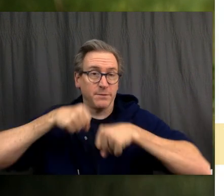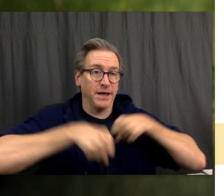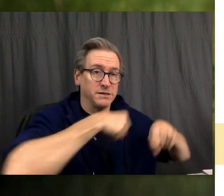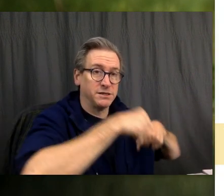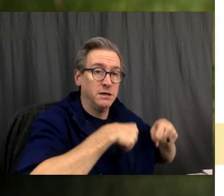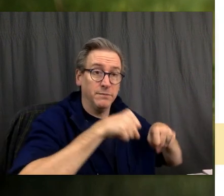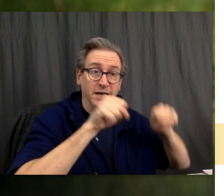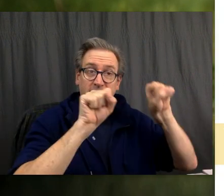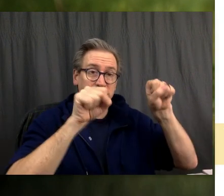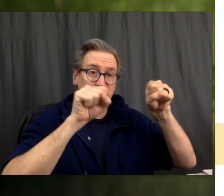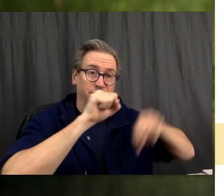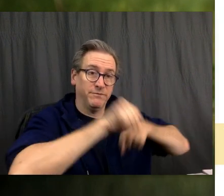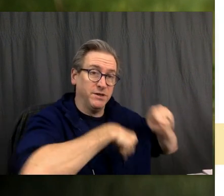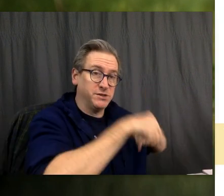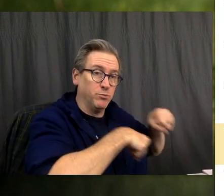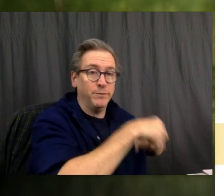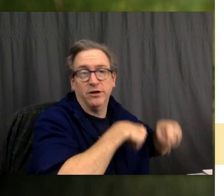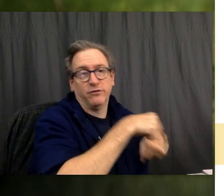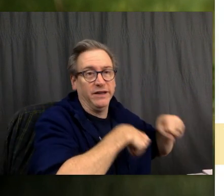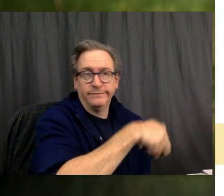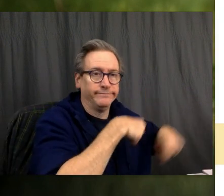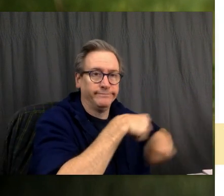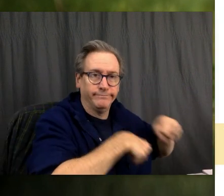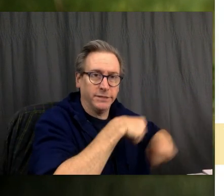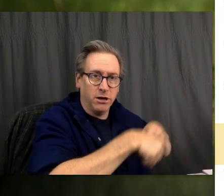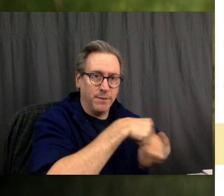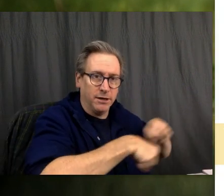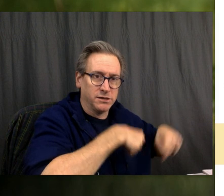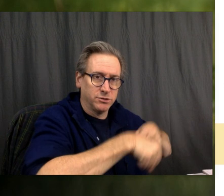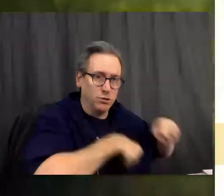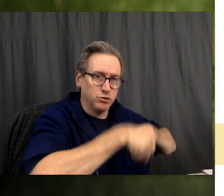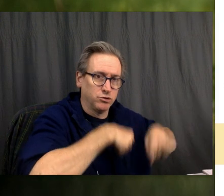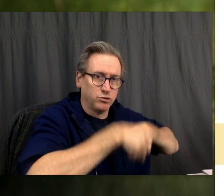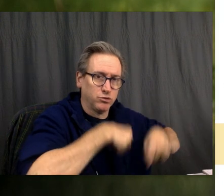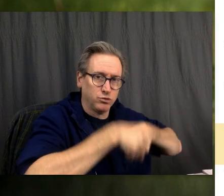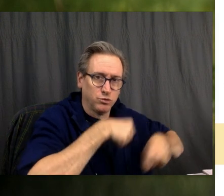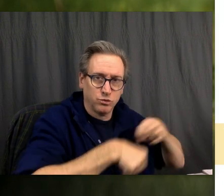Like the pedals. Again, these would be your feet, on the pedals.